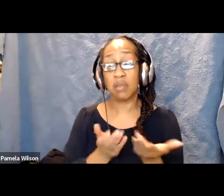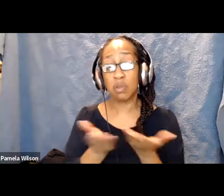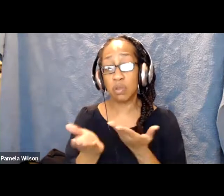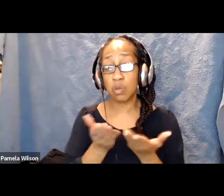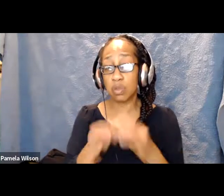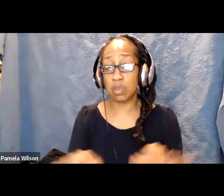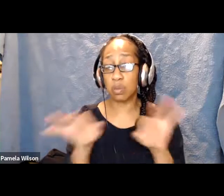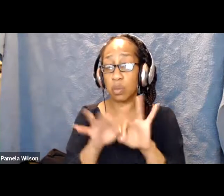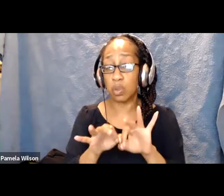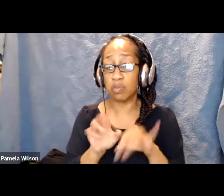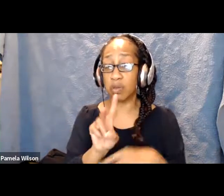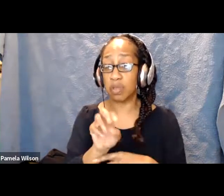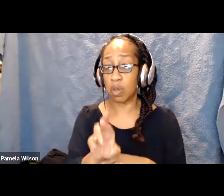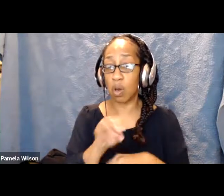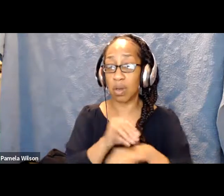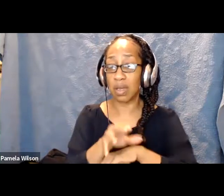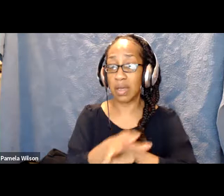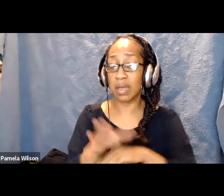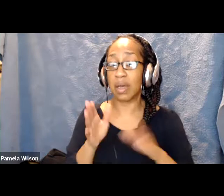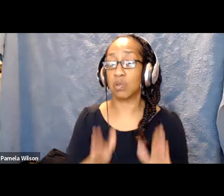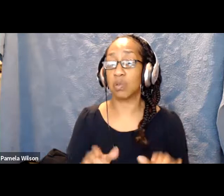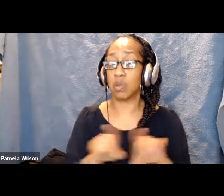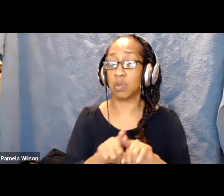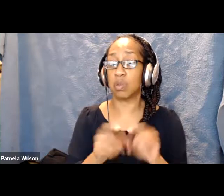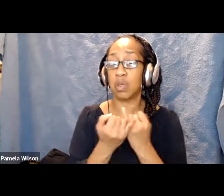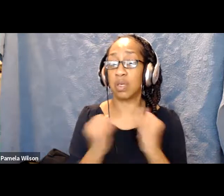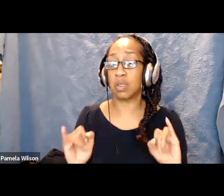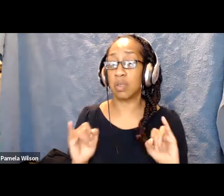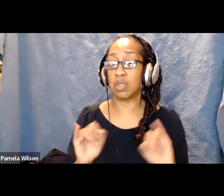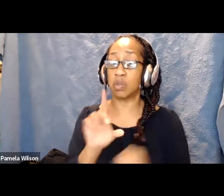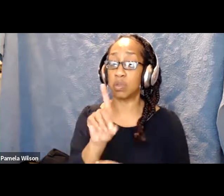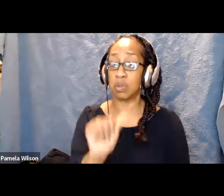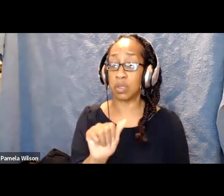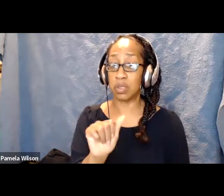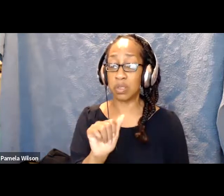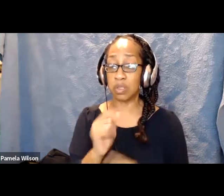VR counselors and individuals with disabilities to consider when